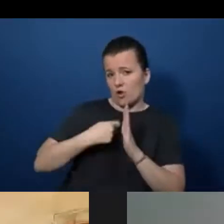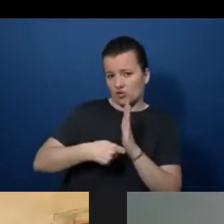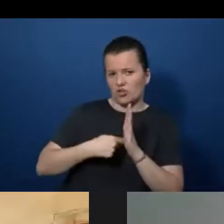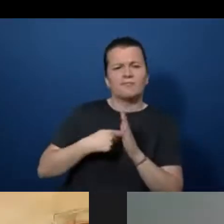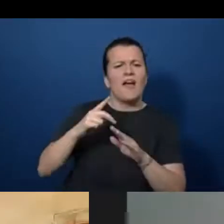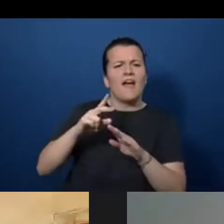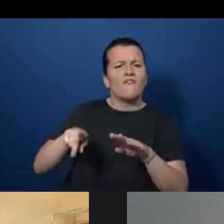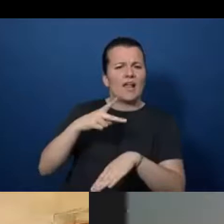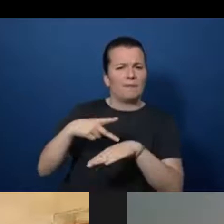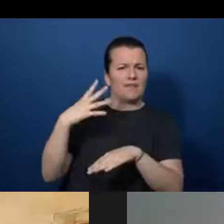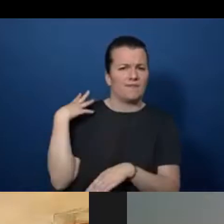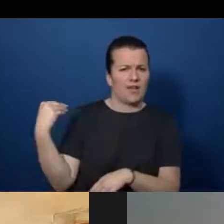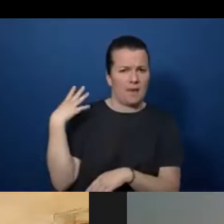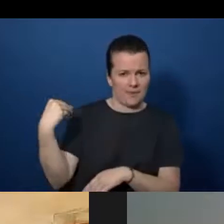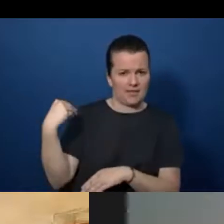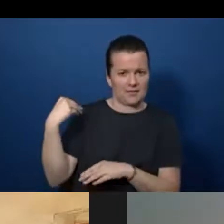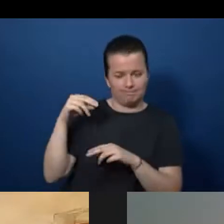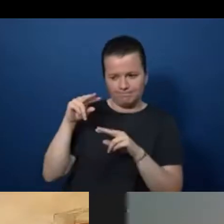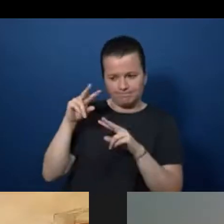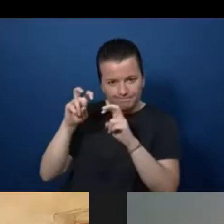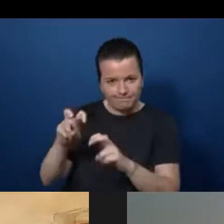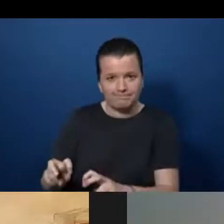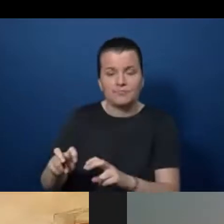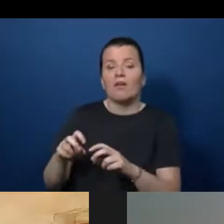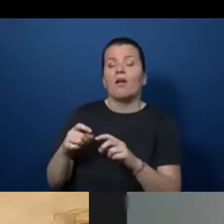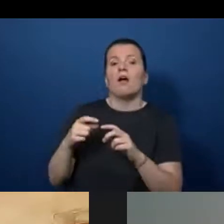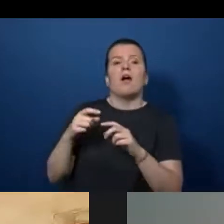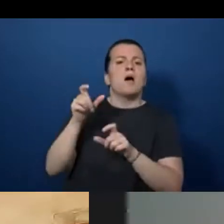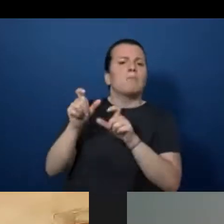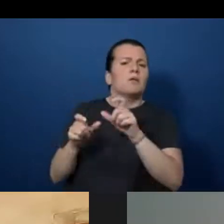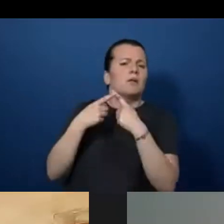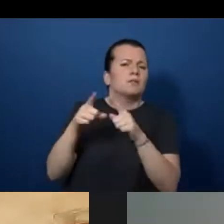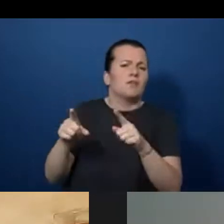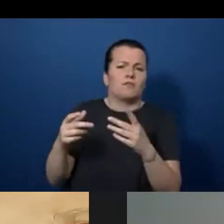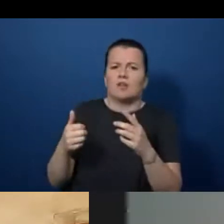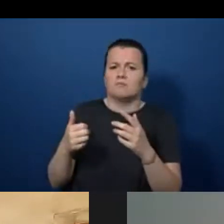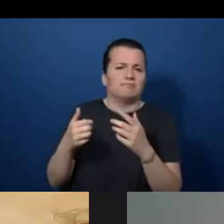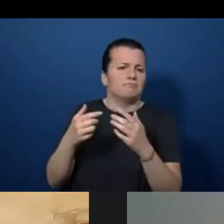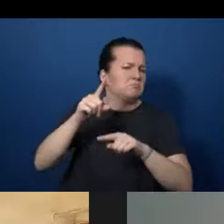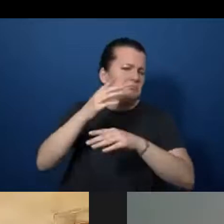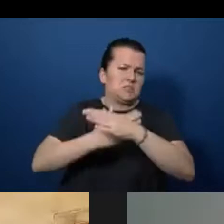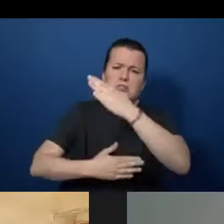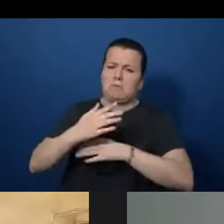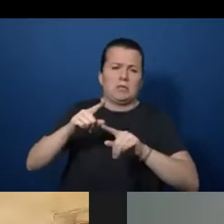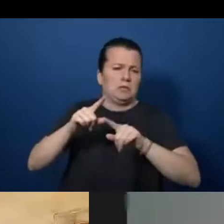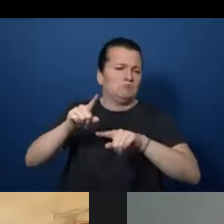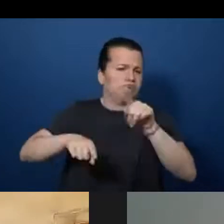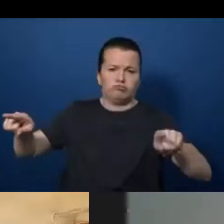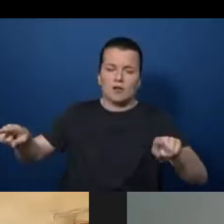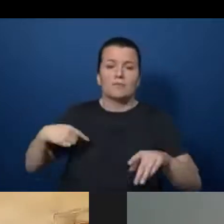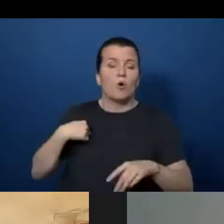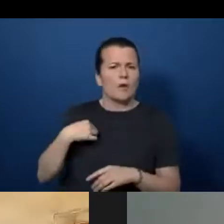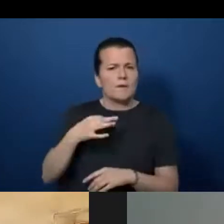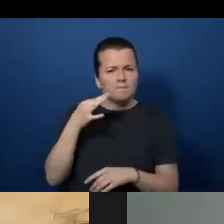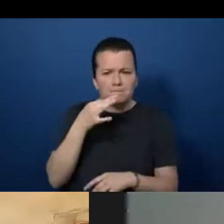with people with a range of different types of disability or impairments around what they thought were the